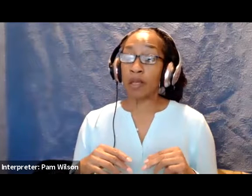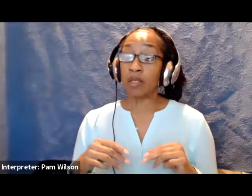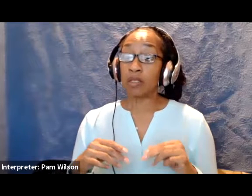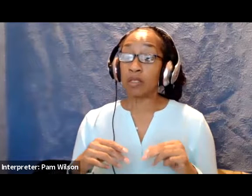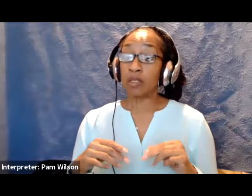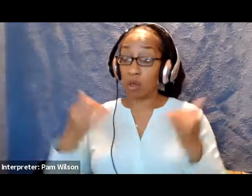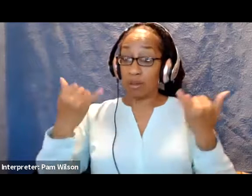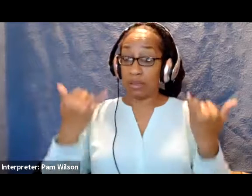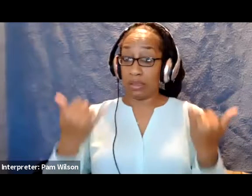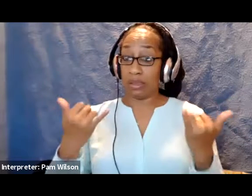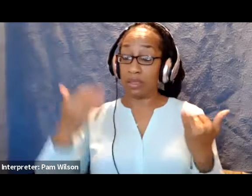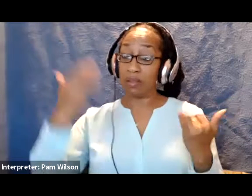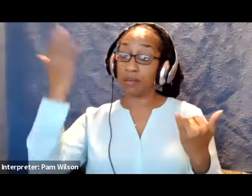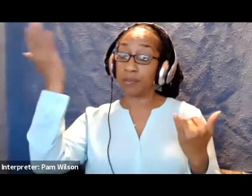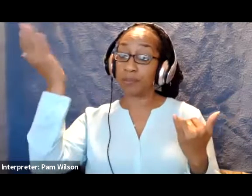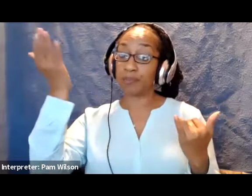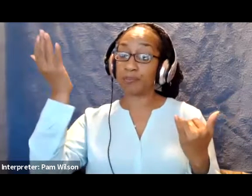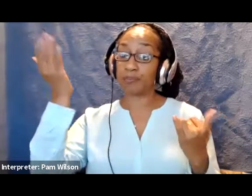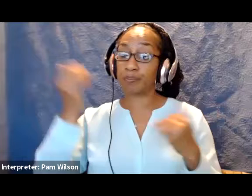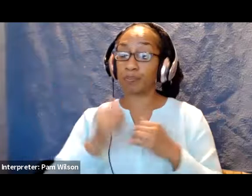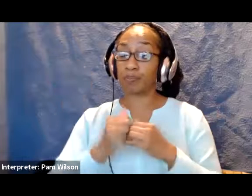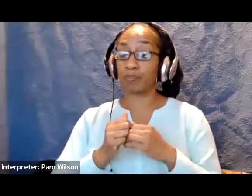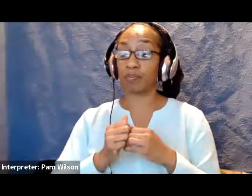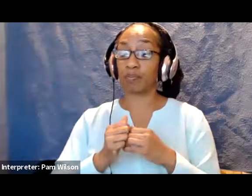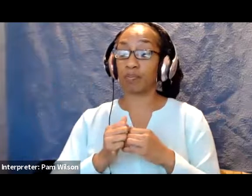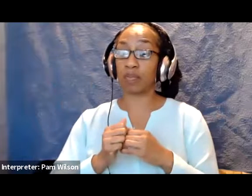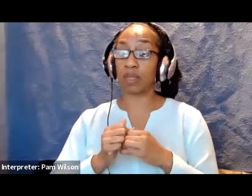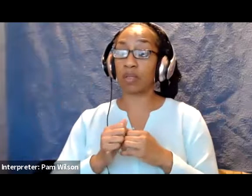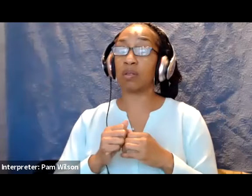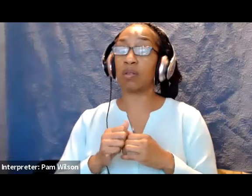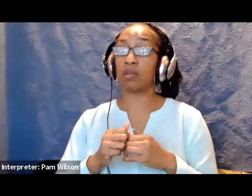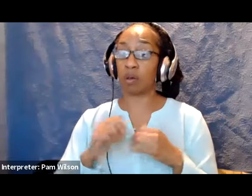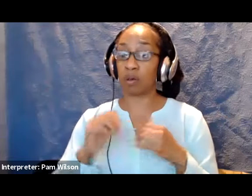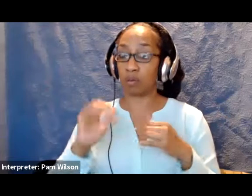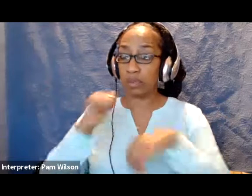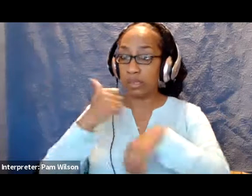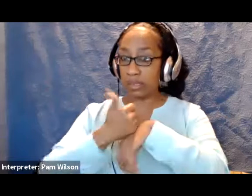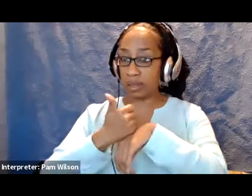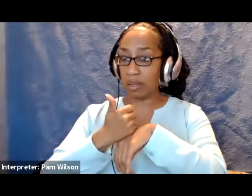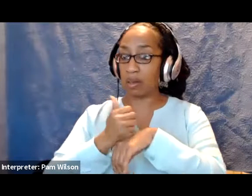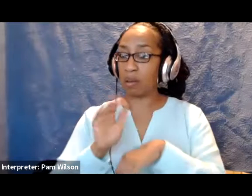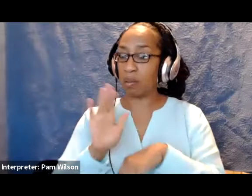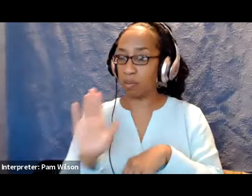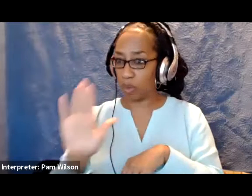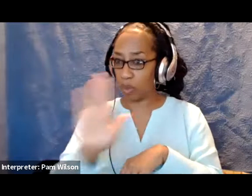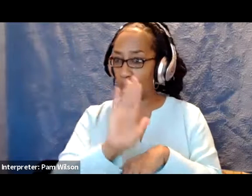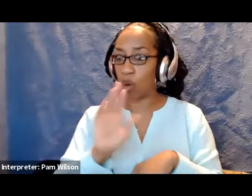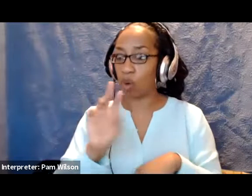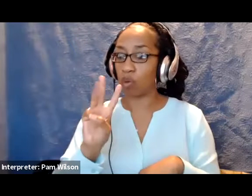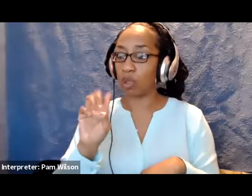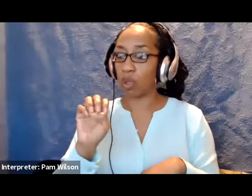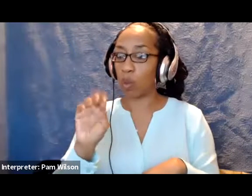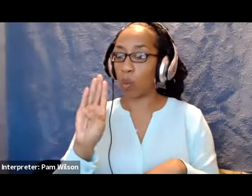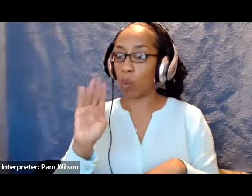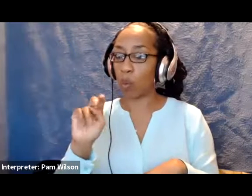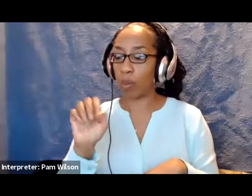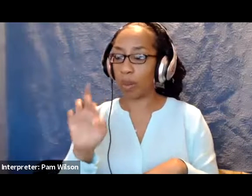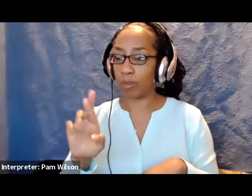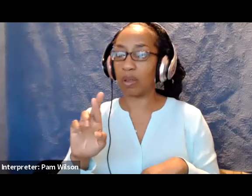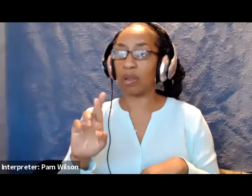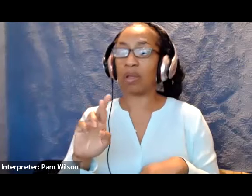this presentation is going to be on hosting a webinar, but I have included slides for